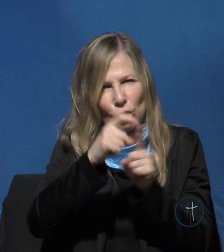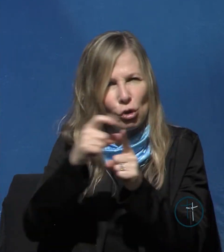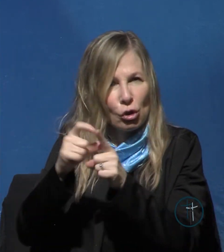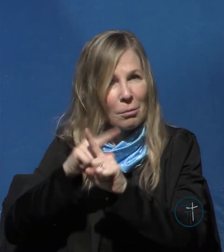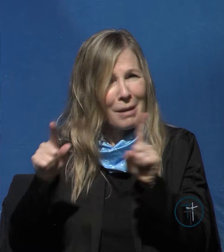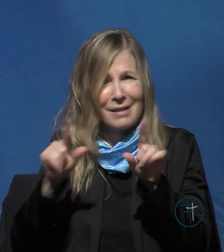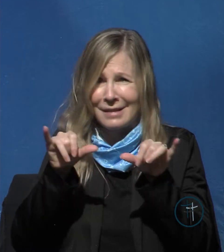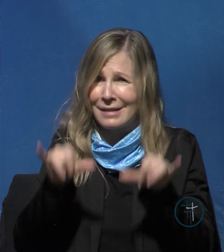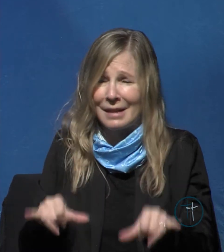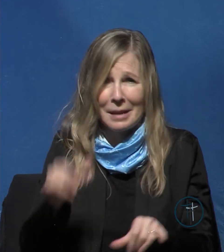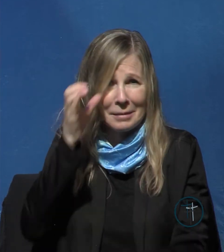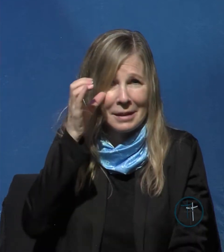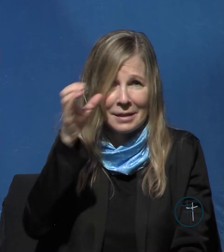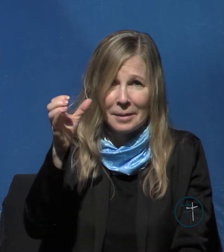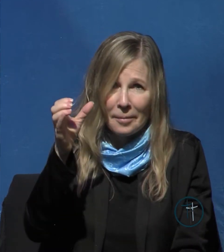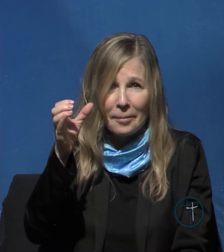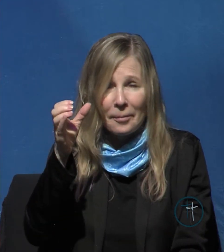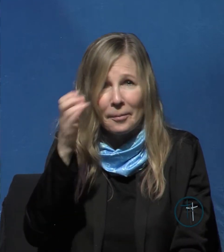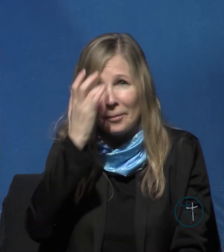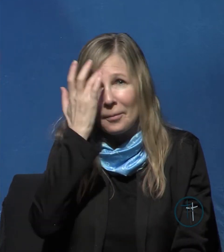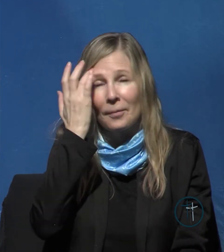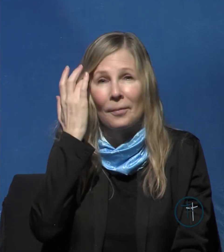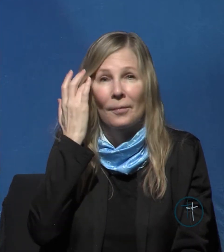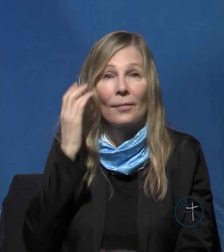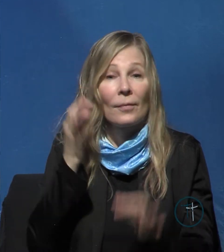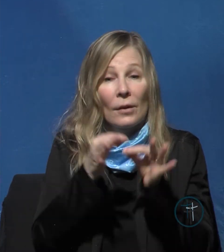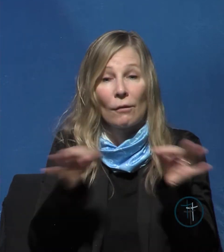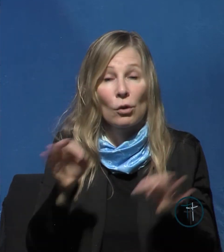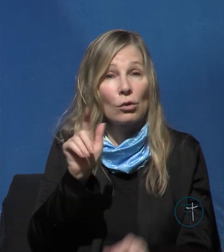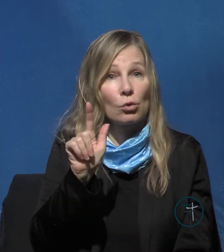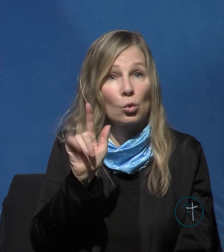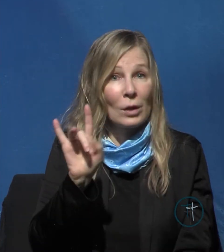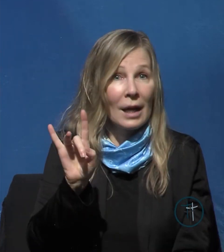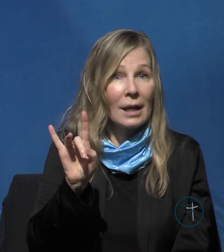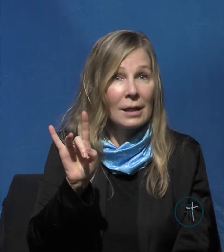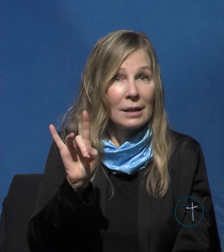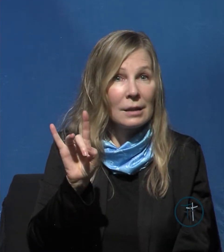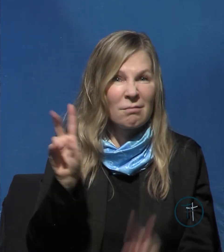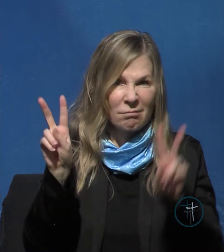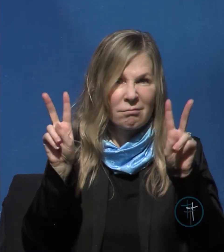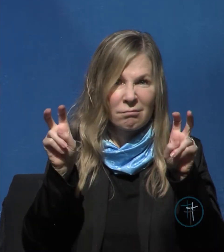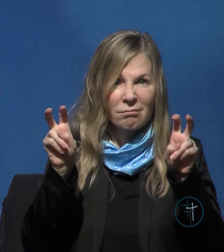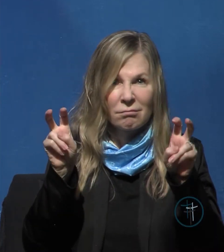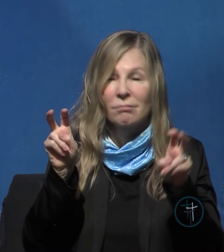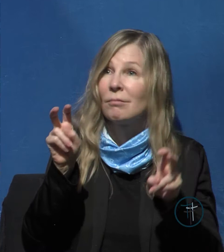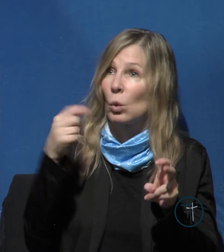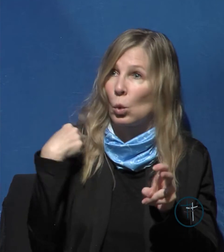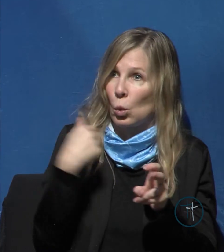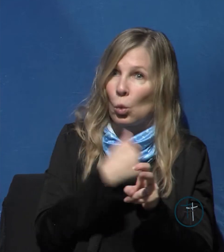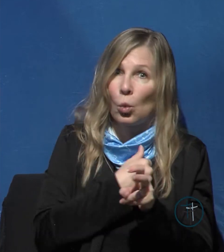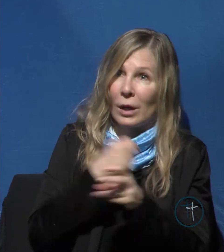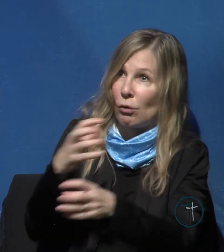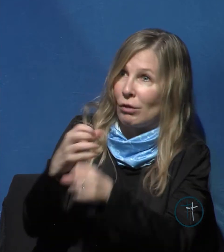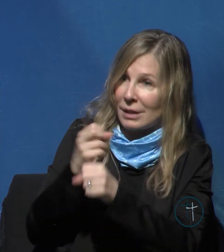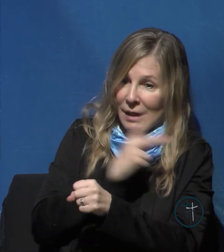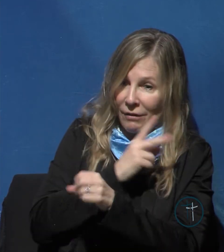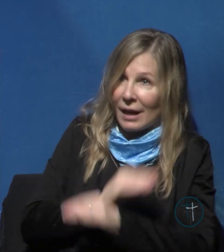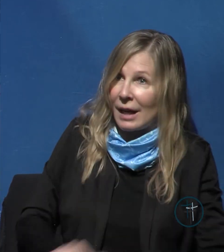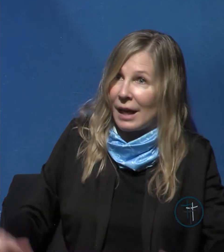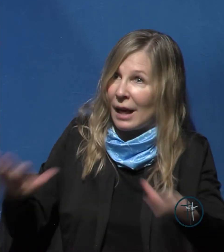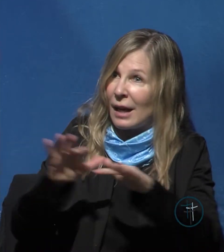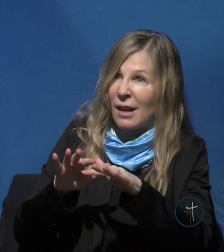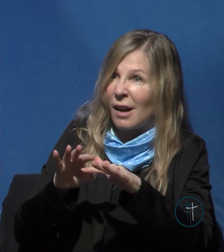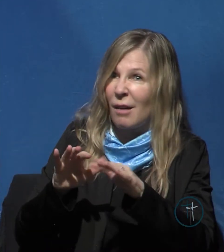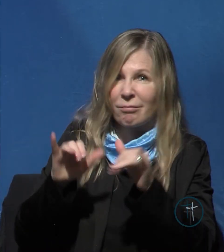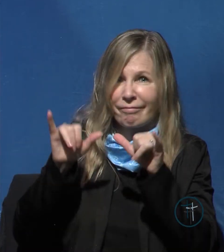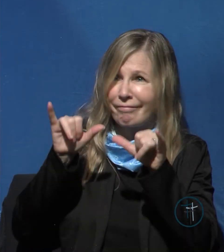it's the same basic gist. Verse 28 of chapter 12, "Therefore, since we receive a kingdom which cannot be shaken,